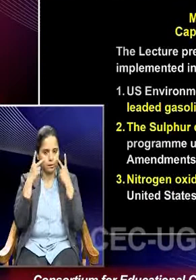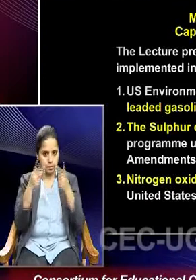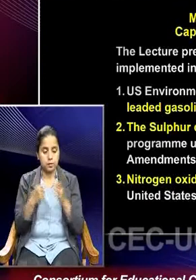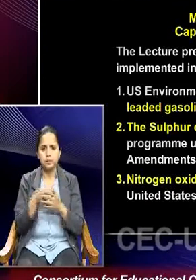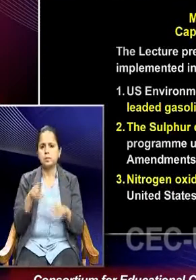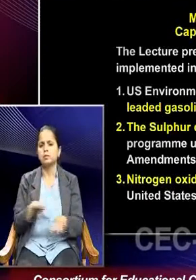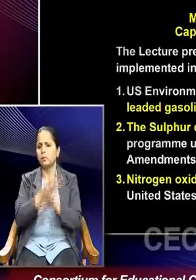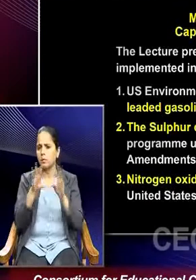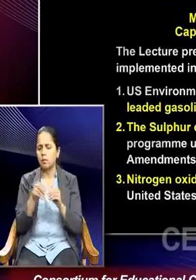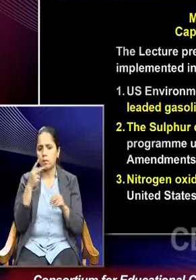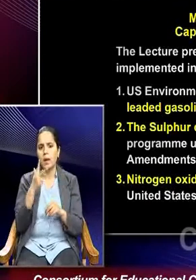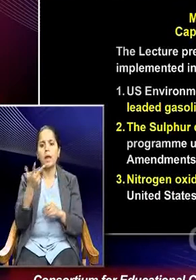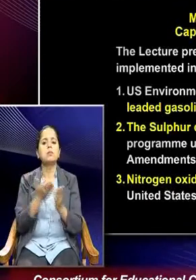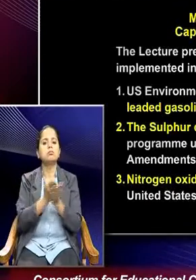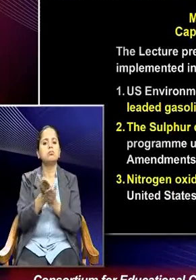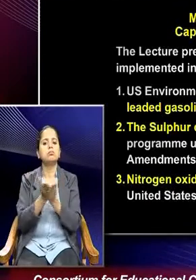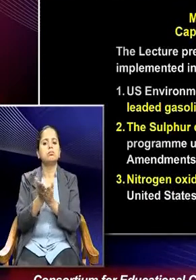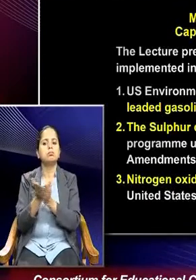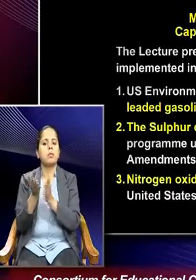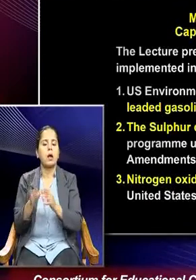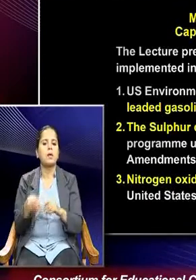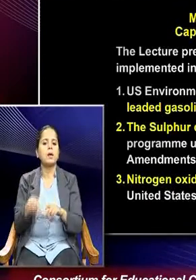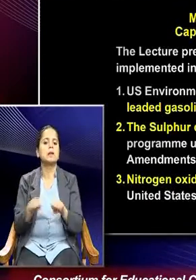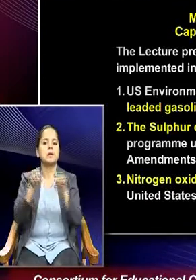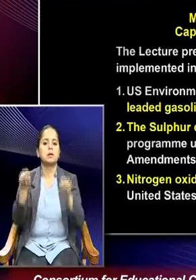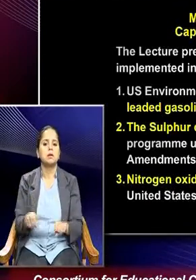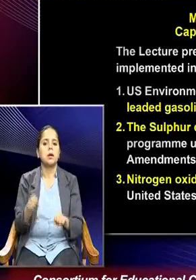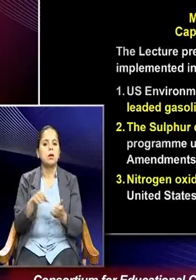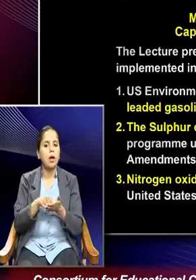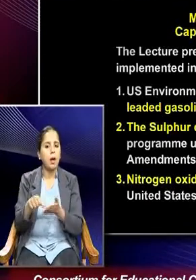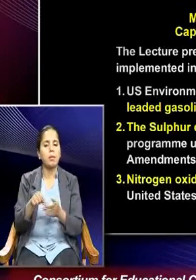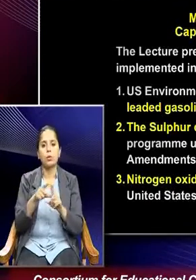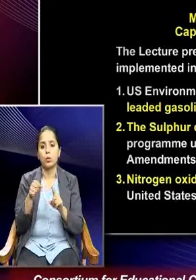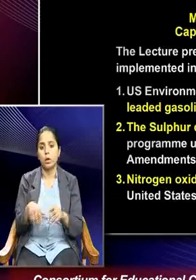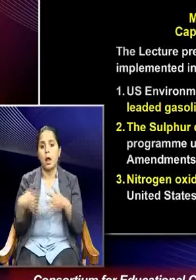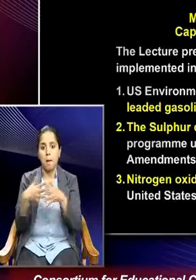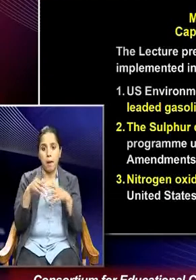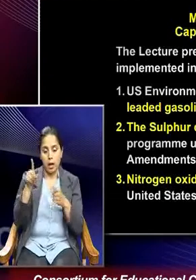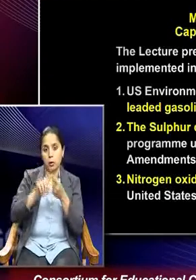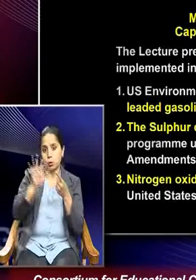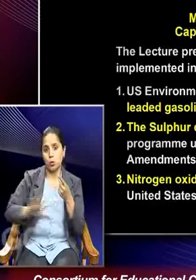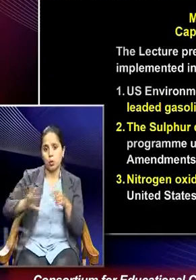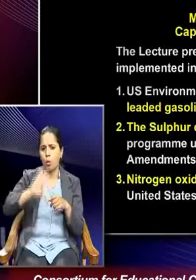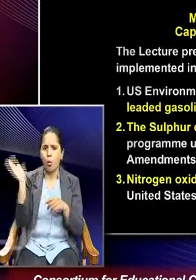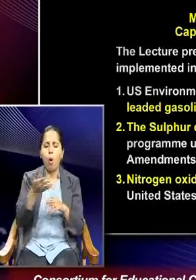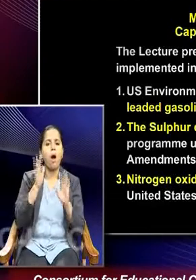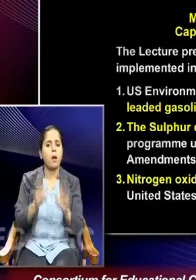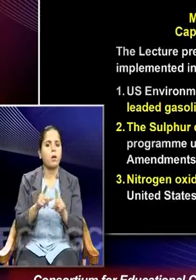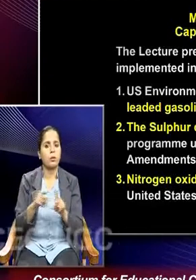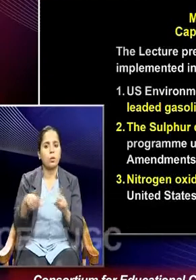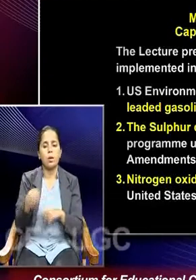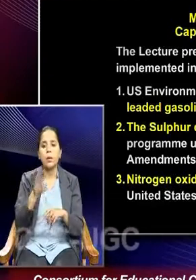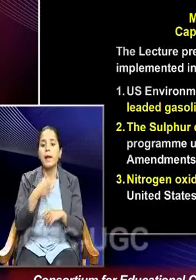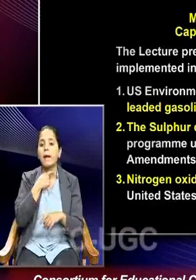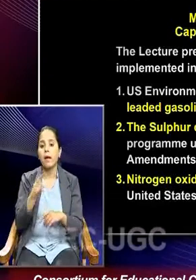around 8 types of cap and trade system which have been implemented across US and Europe. So it's a case